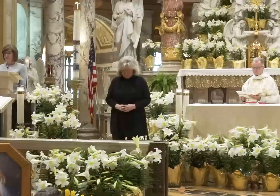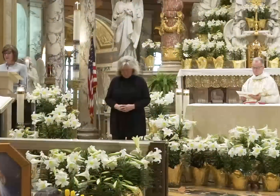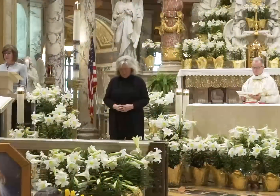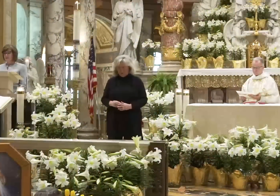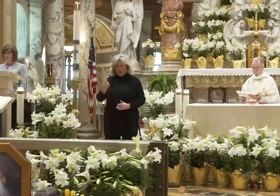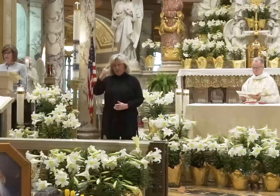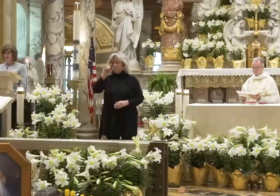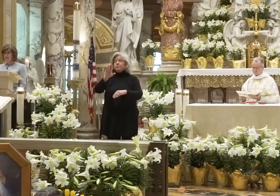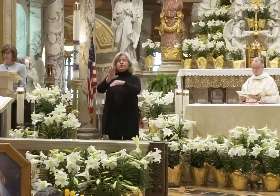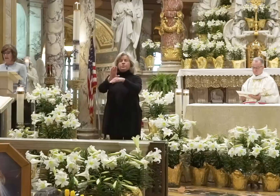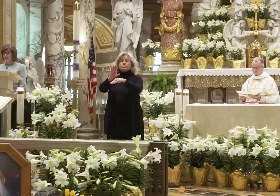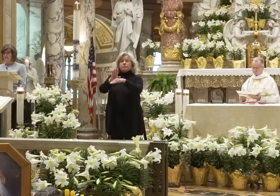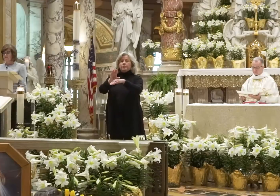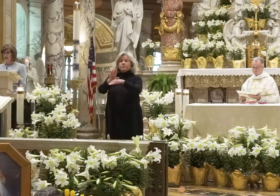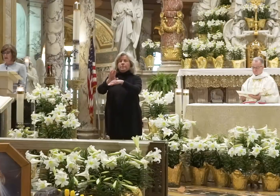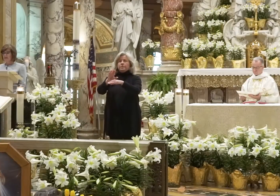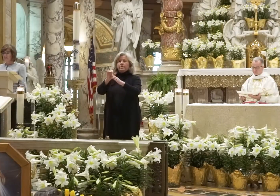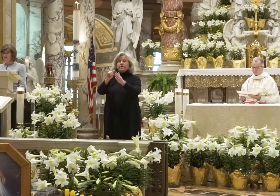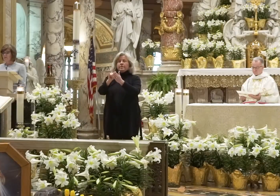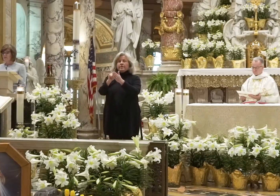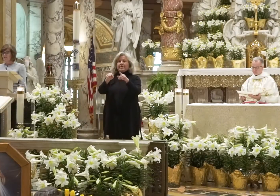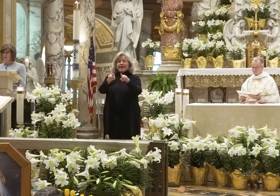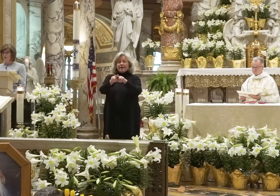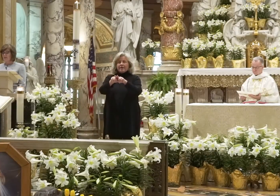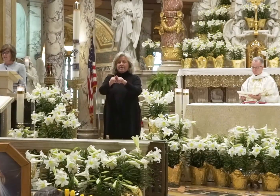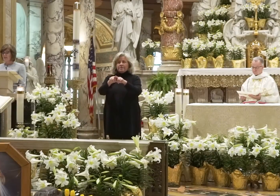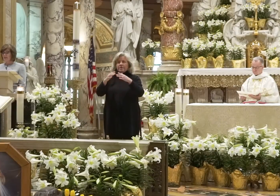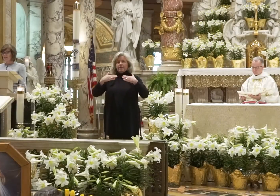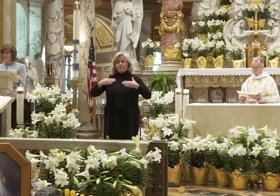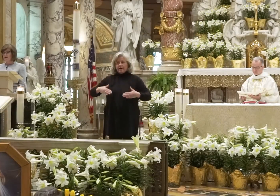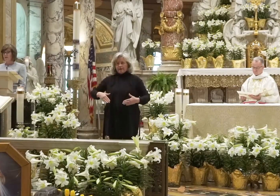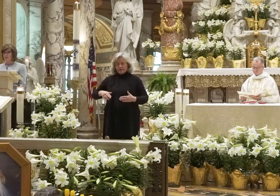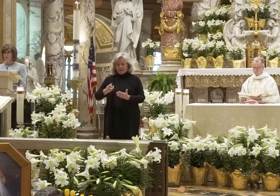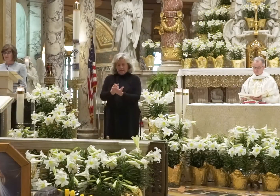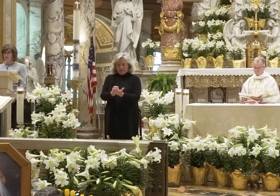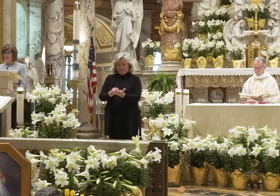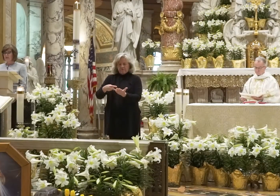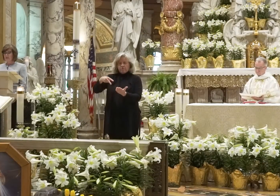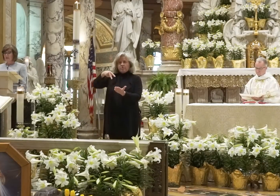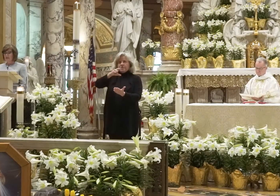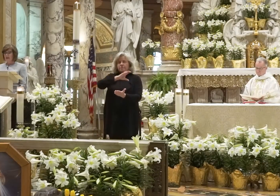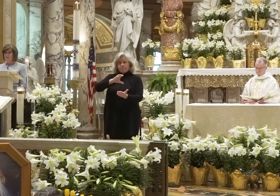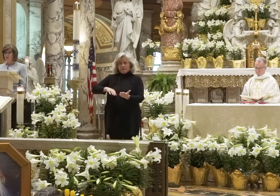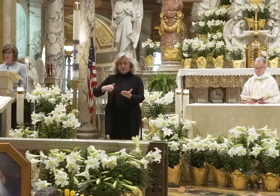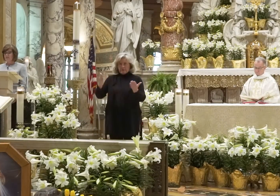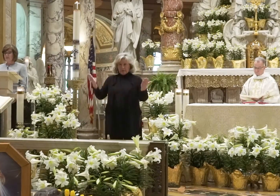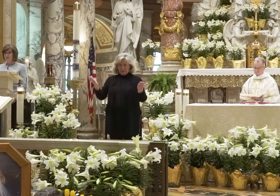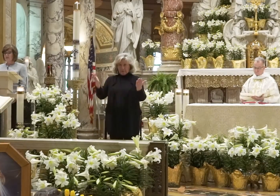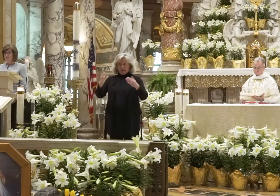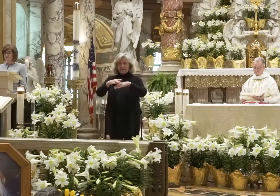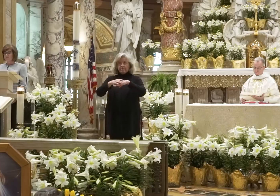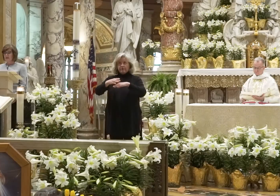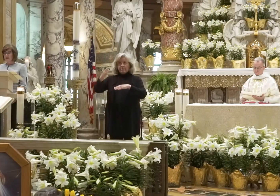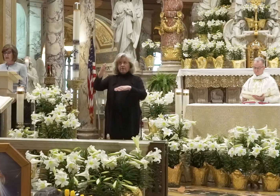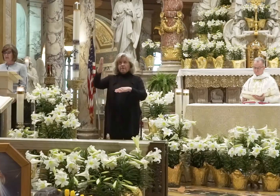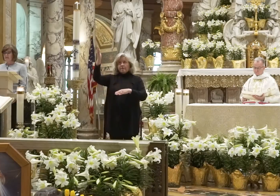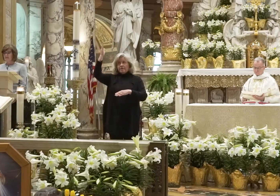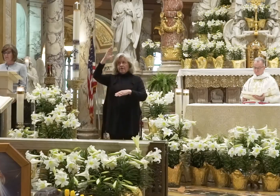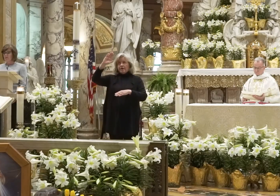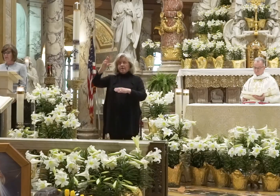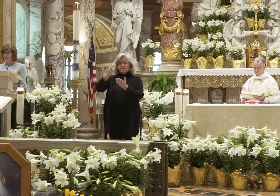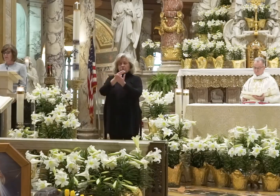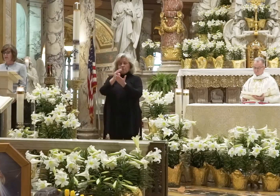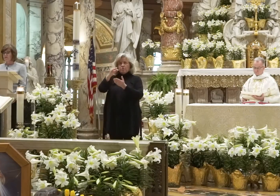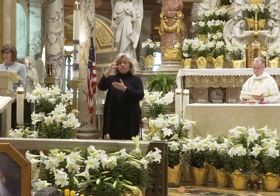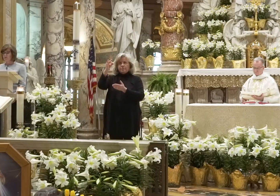For the church, that as the body of the risen Christ here on earth, God's Holy Spirit may guide us